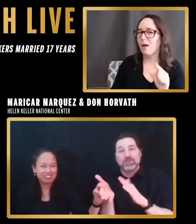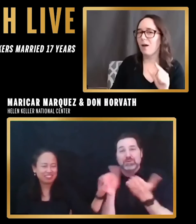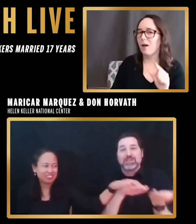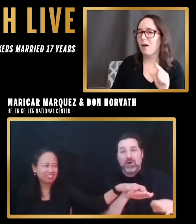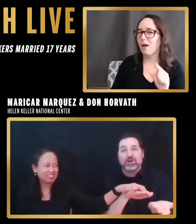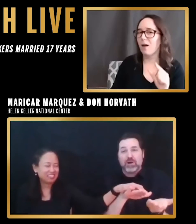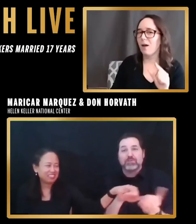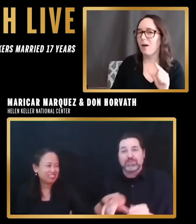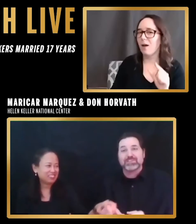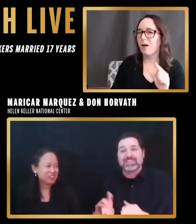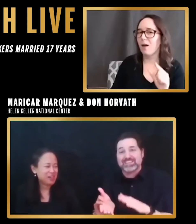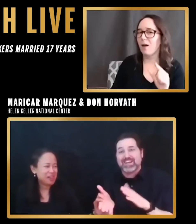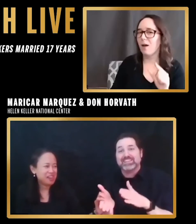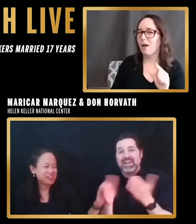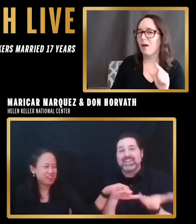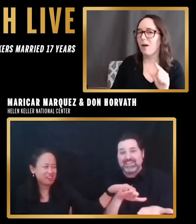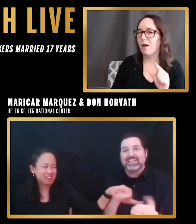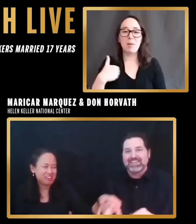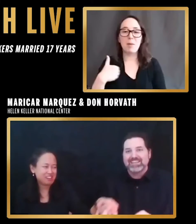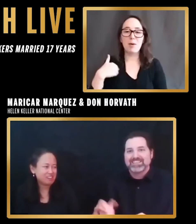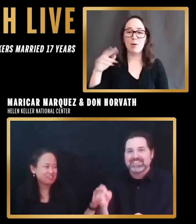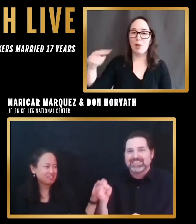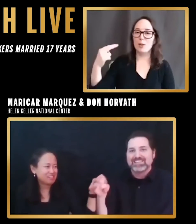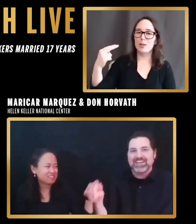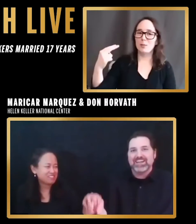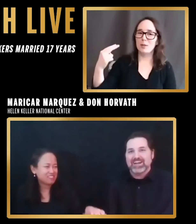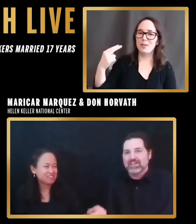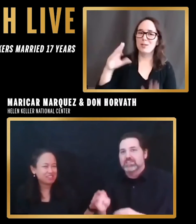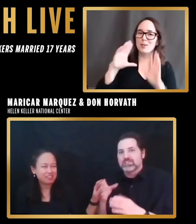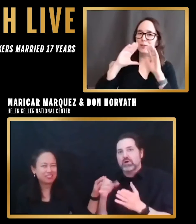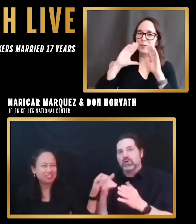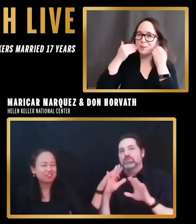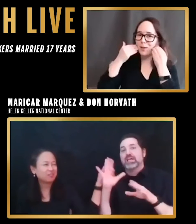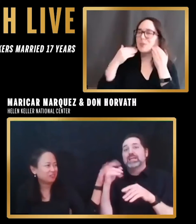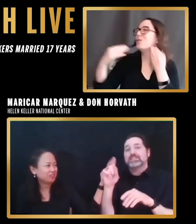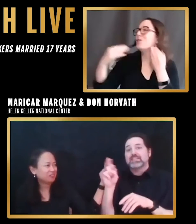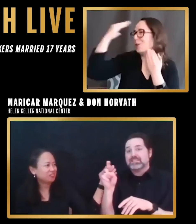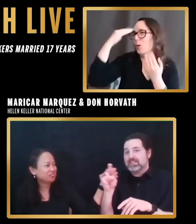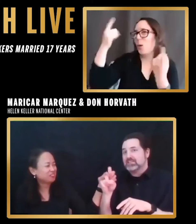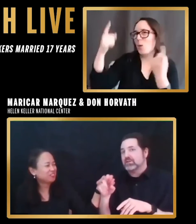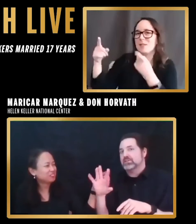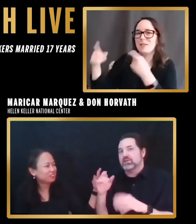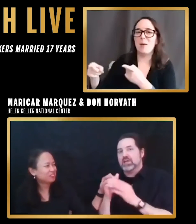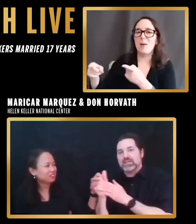she knew we were going over. It was like, oh, I remember that. Yeah. So